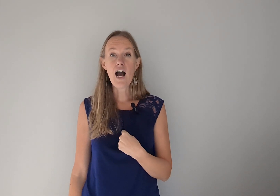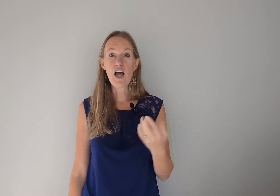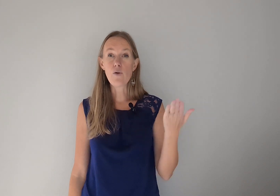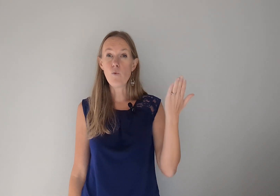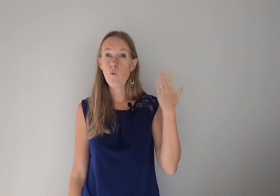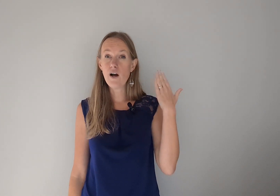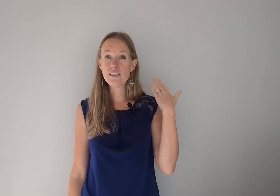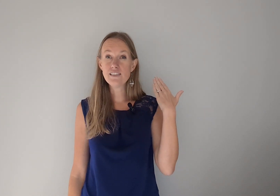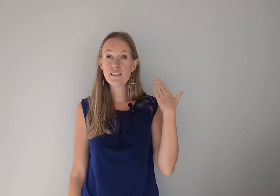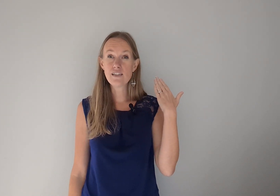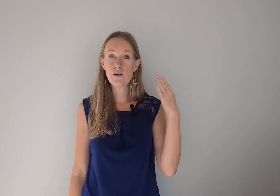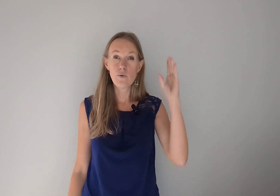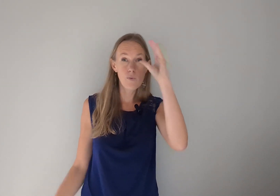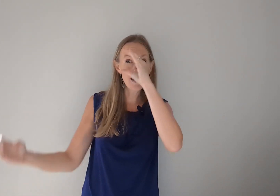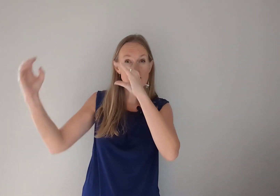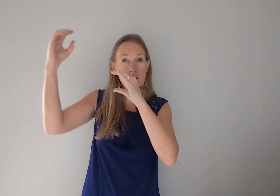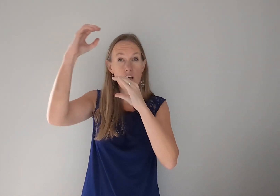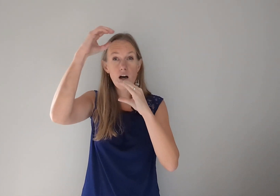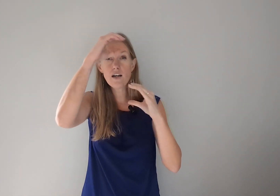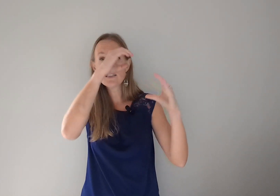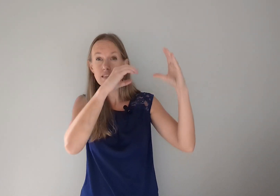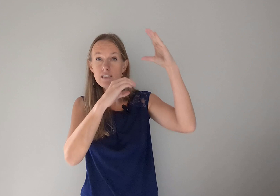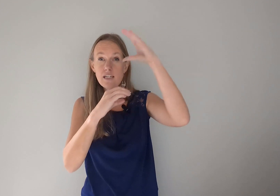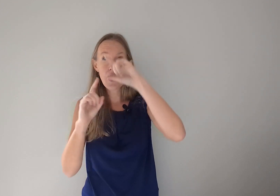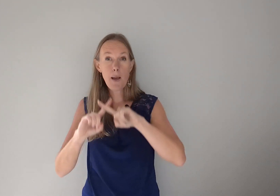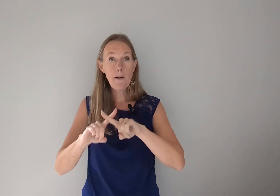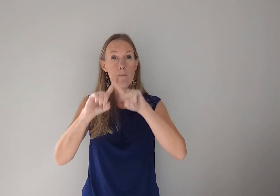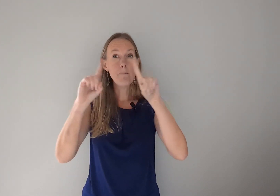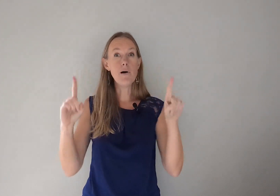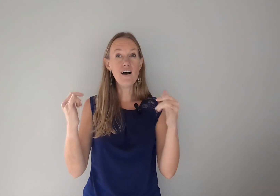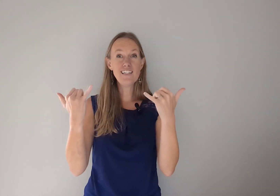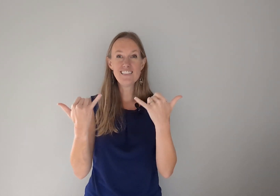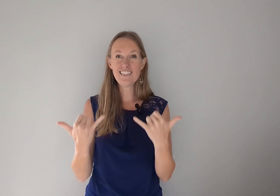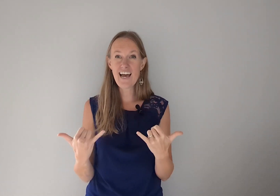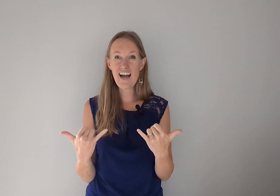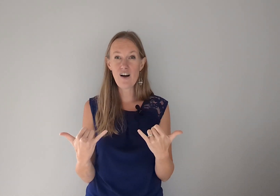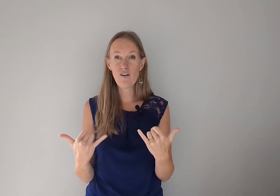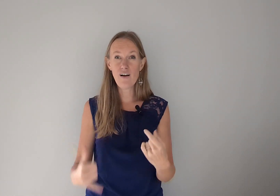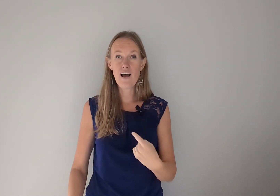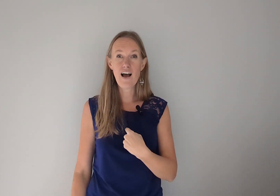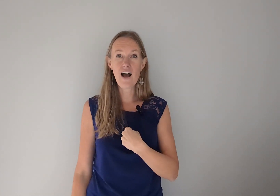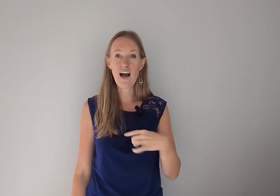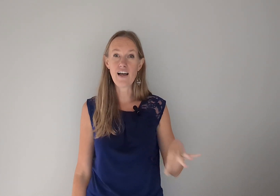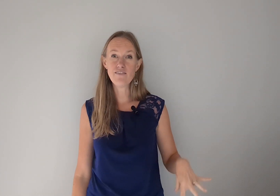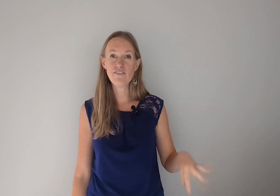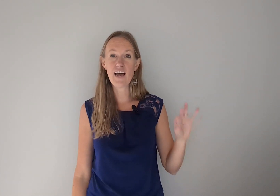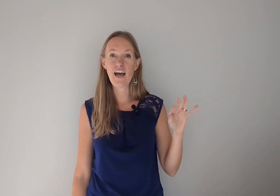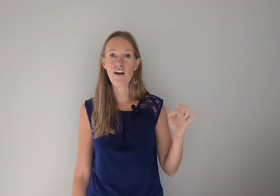I once was lost, but now I'm